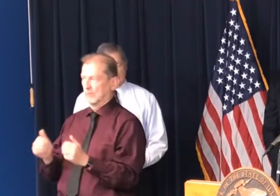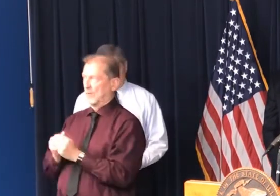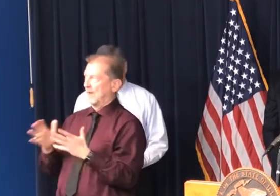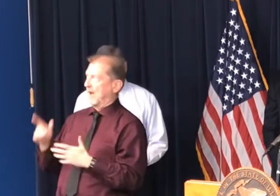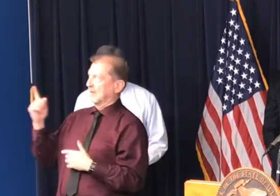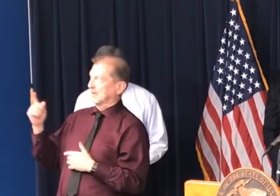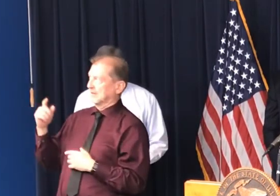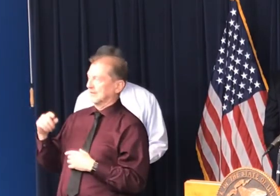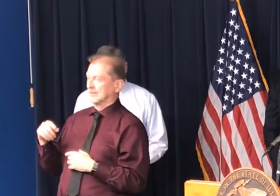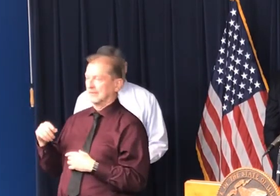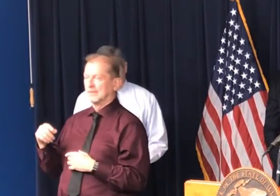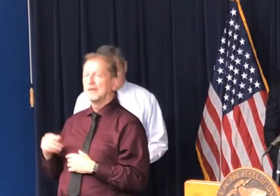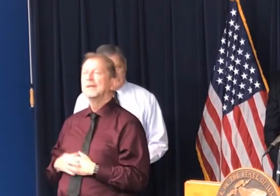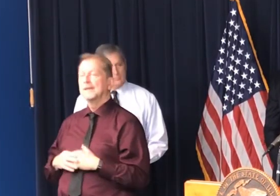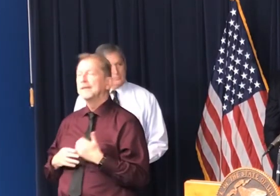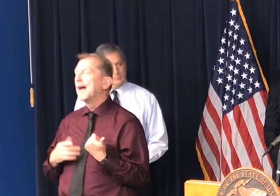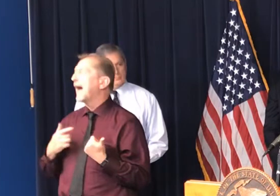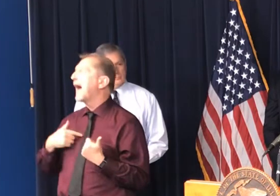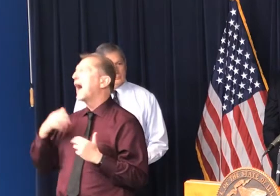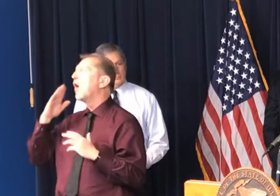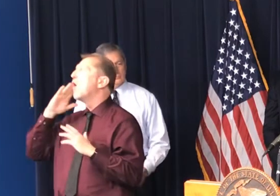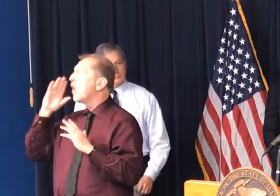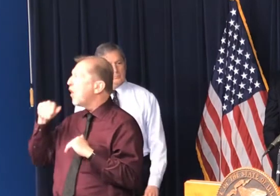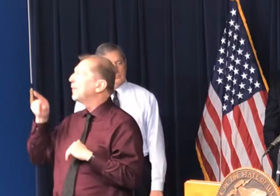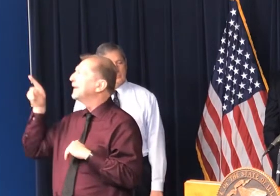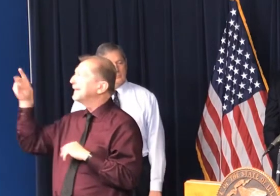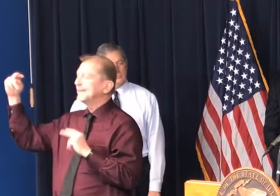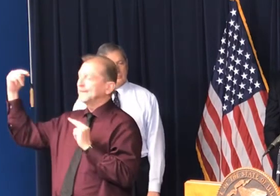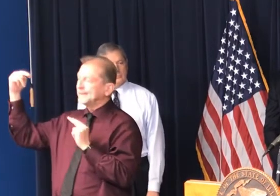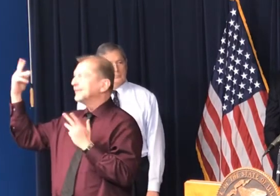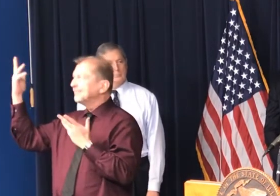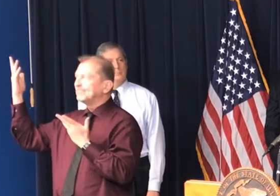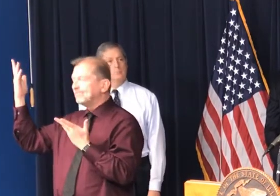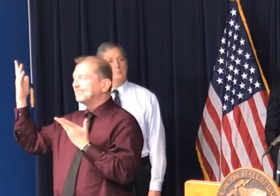I would hope not. I really would hope not.